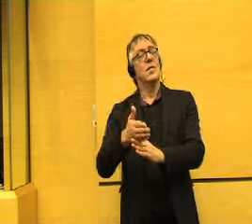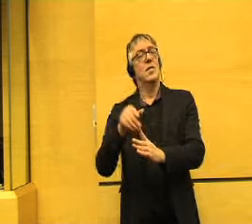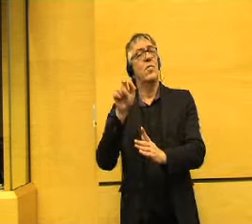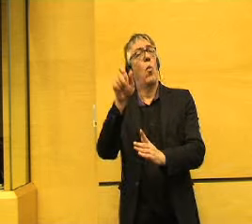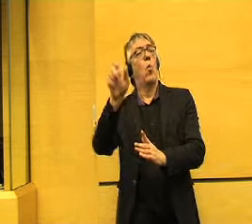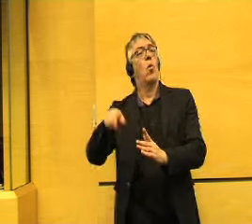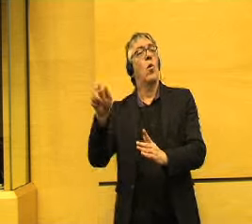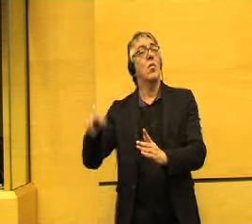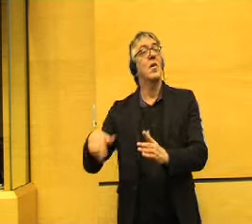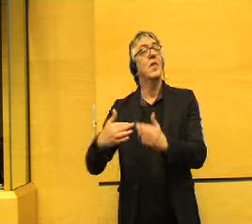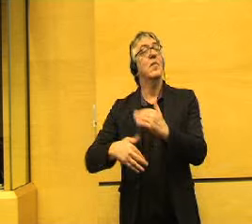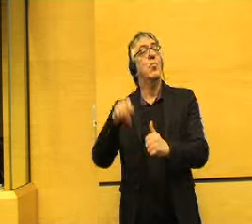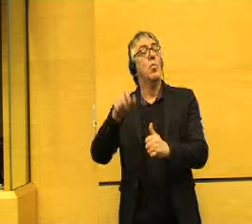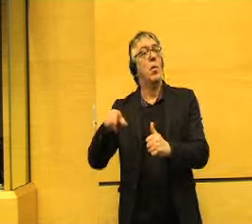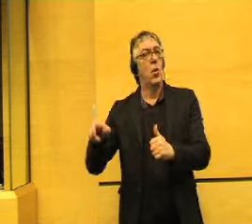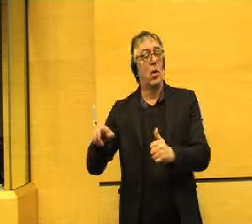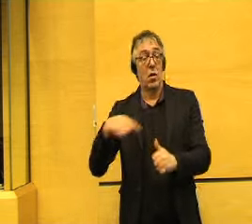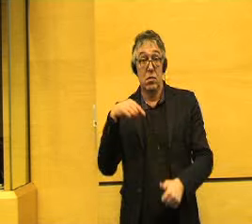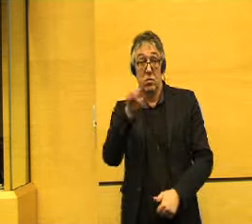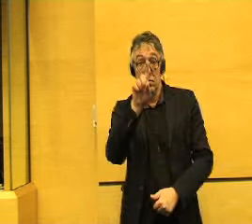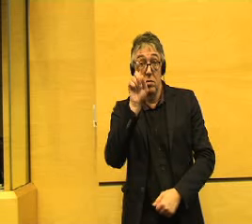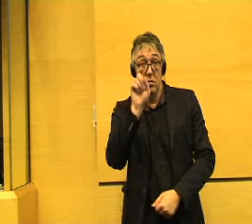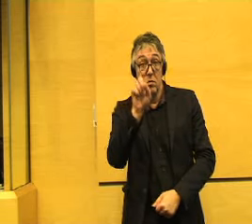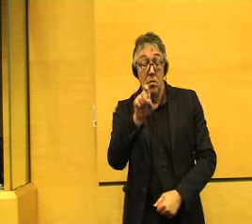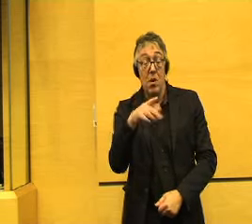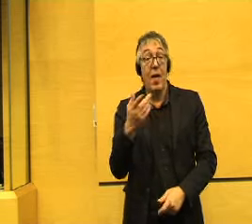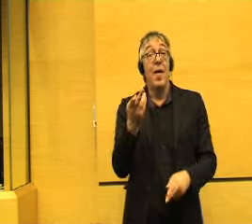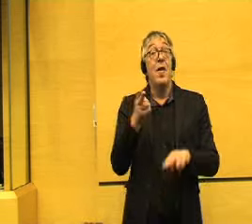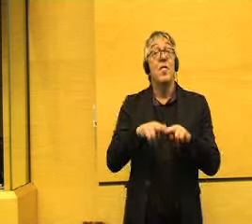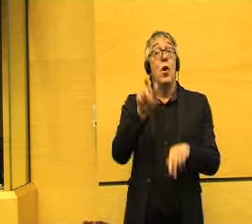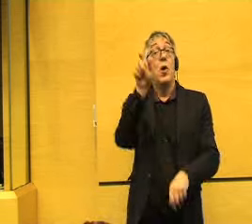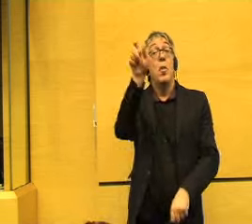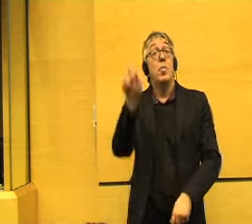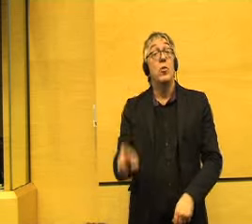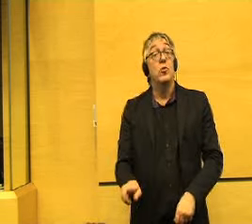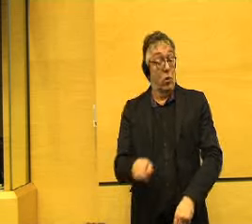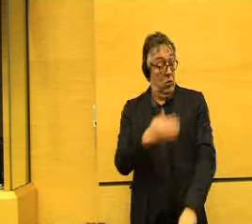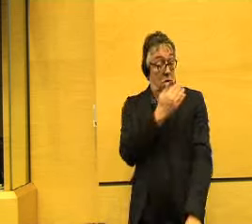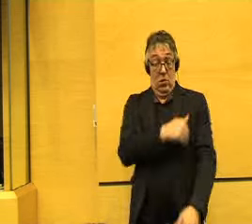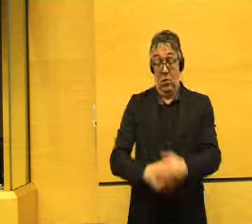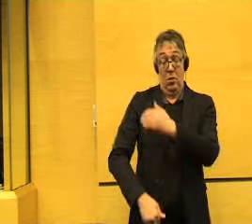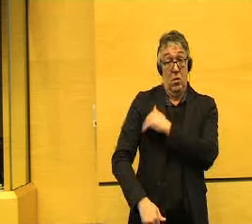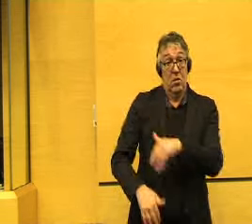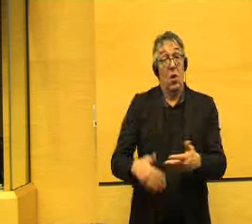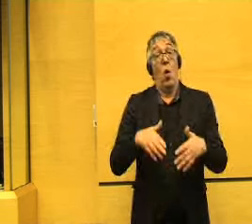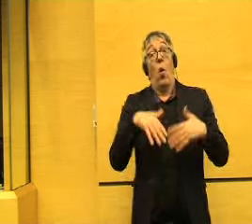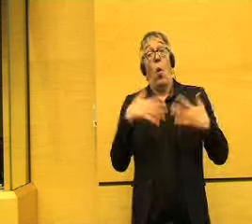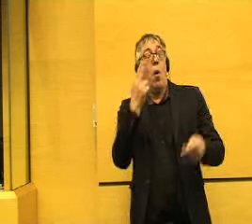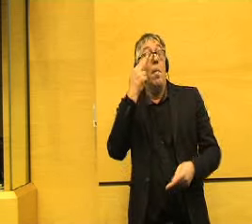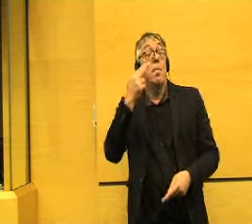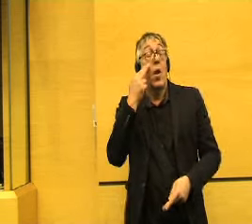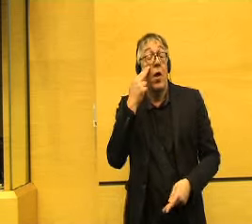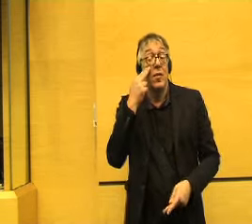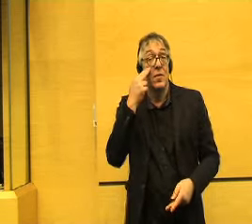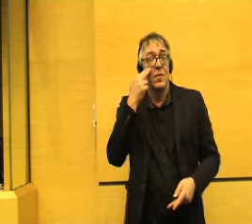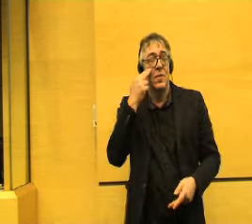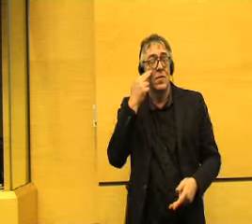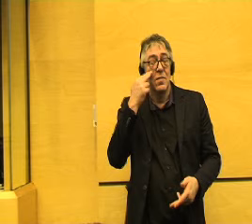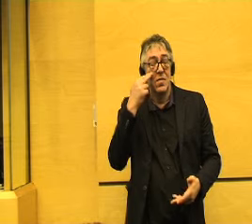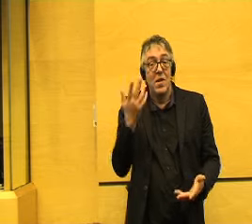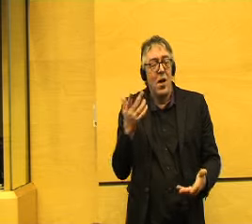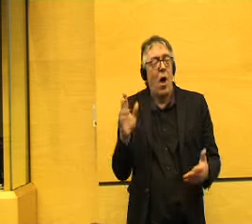blind voters and amputees? Because voting is meant to be the exercise of the free will of the voter, or if need